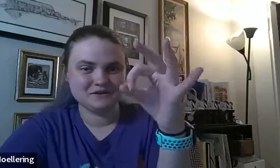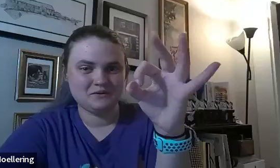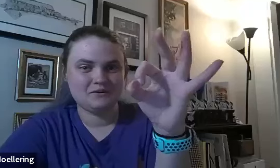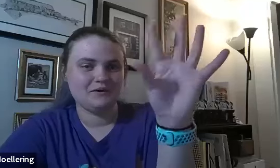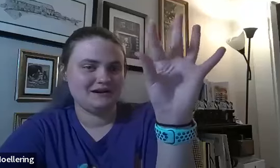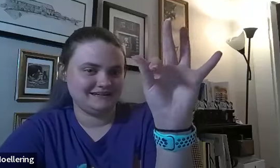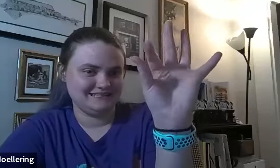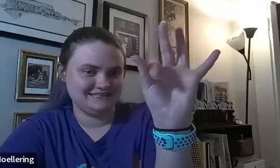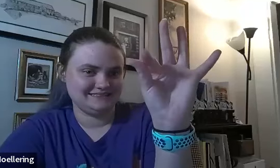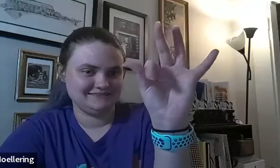or 19.